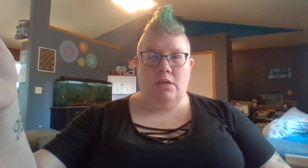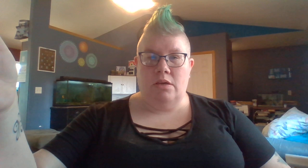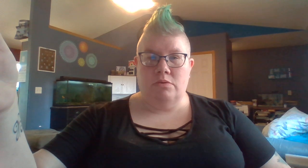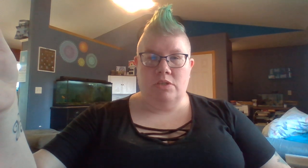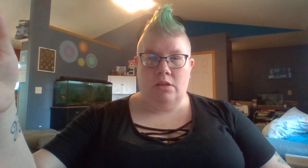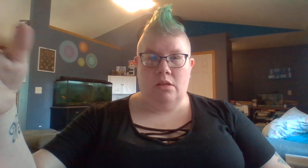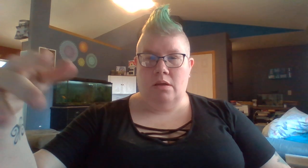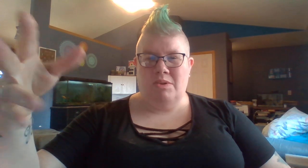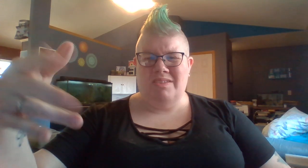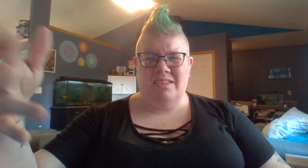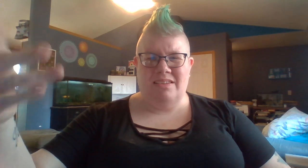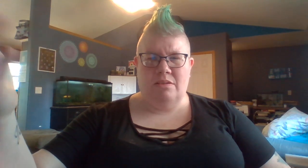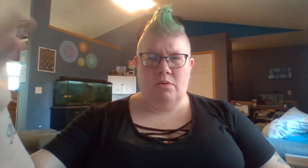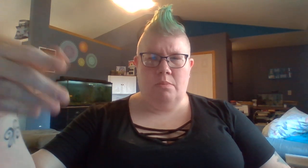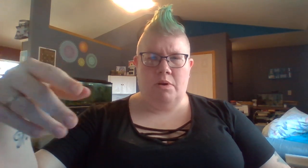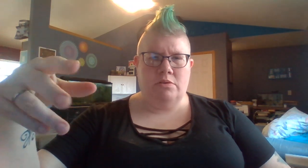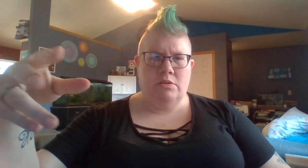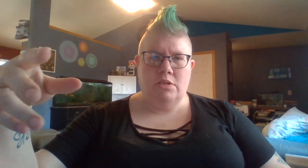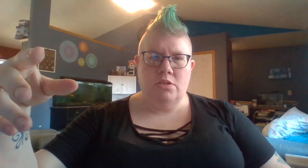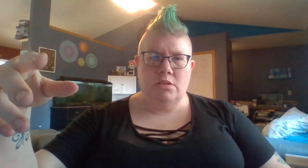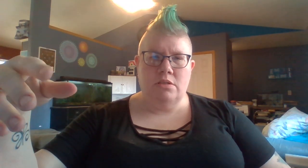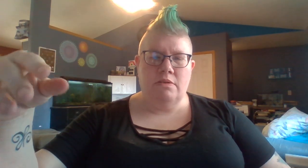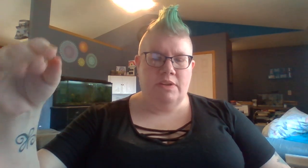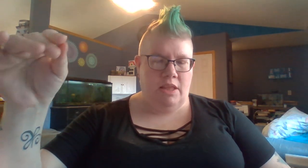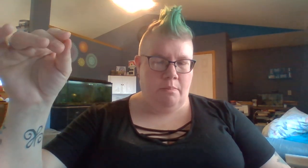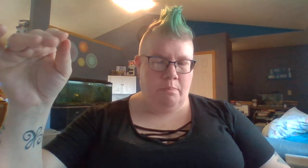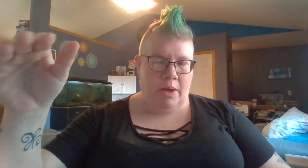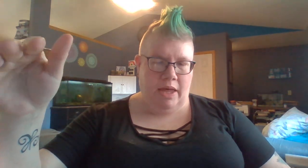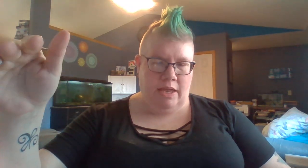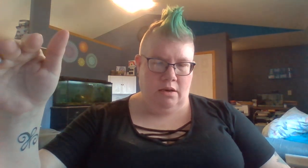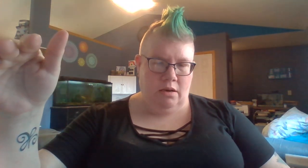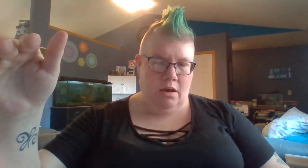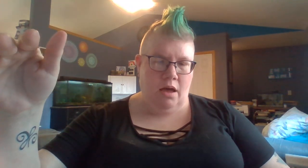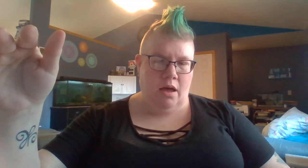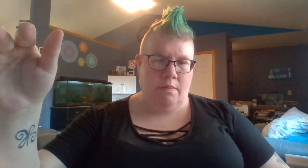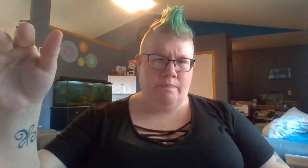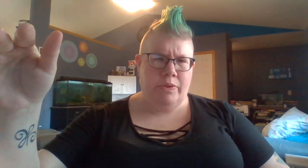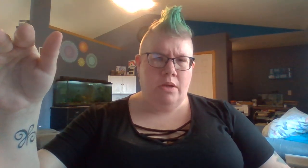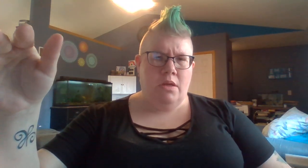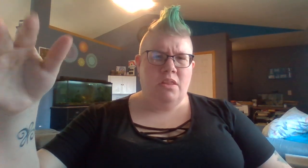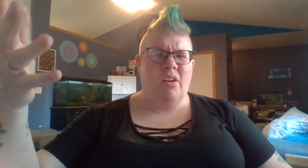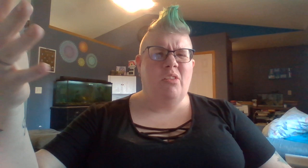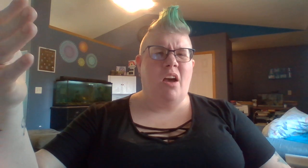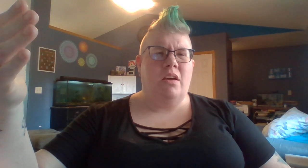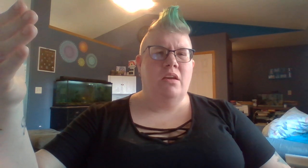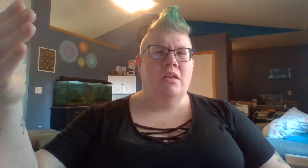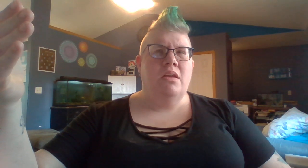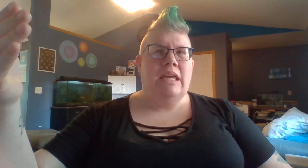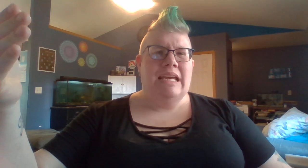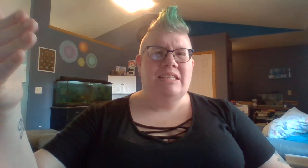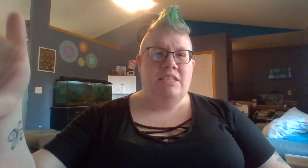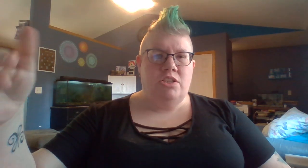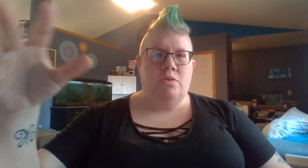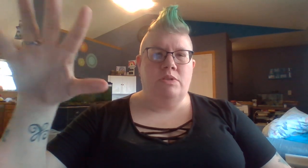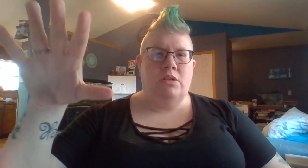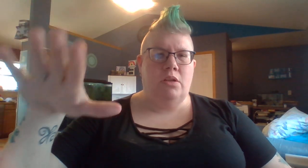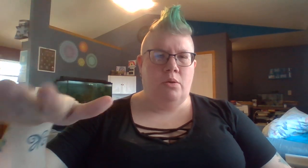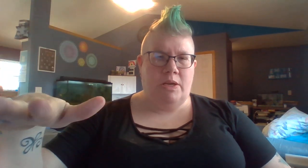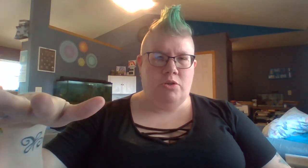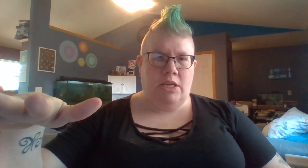huge deal. I'm used to downloading browser extensions and stuff like that. But the Honor Lock extension was a little bit tricky to